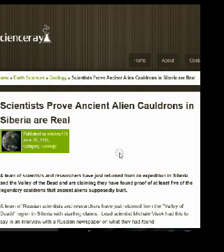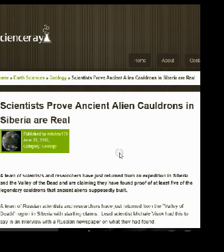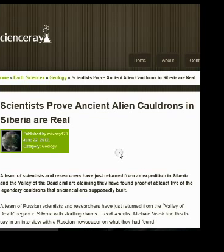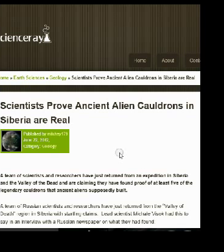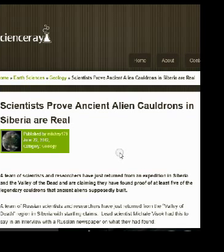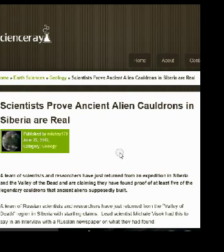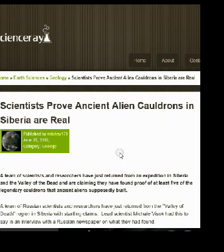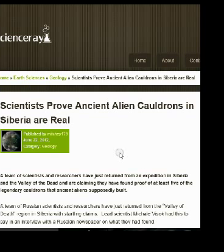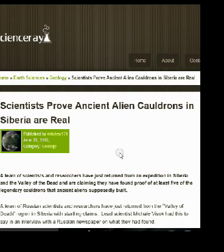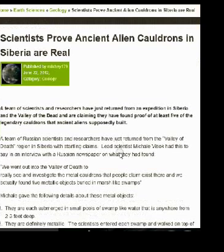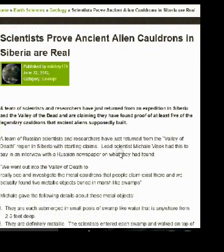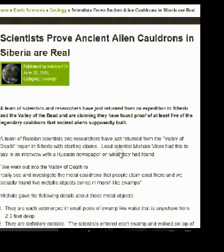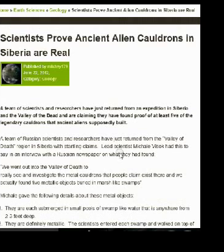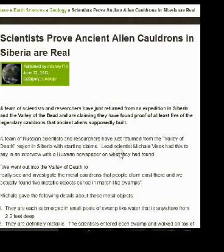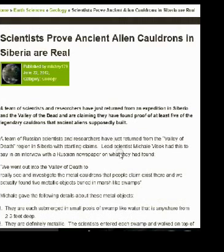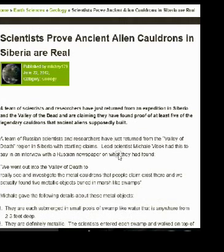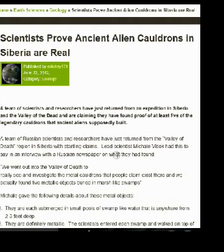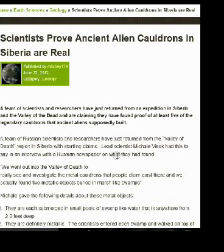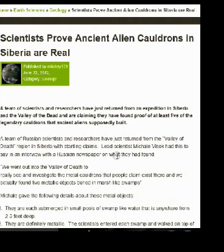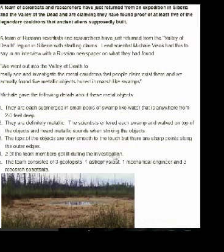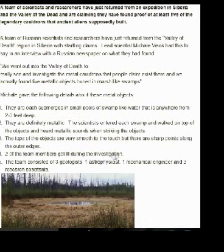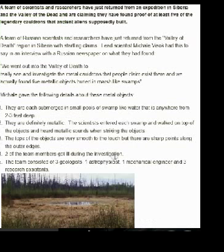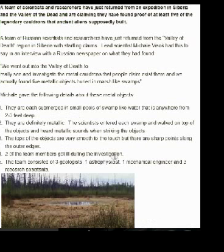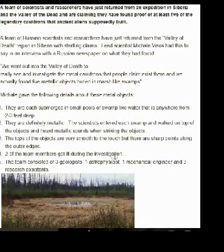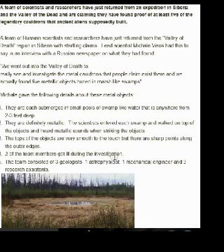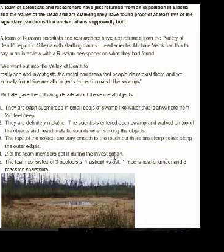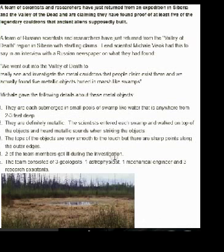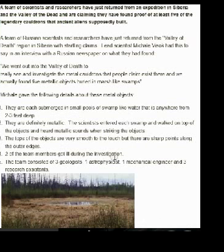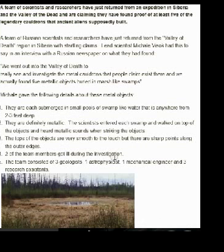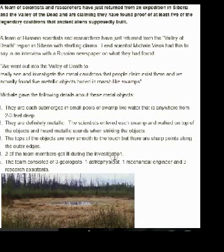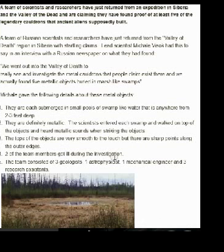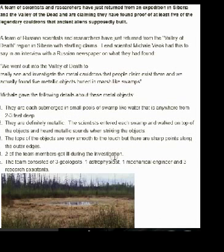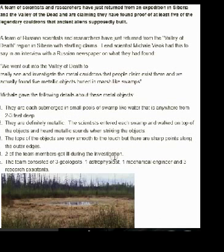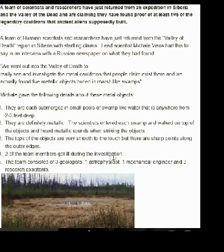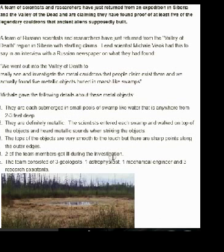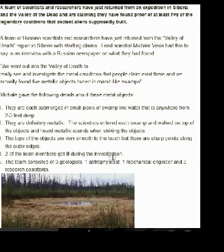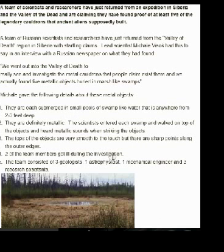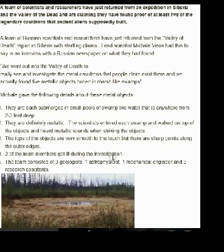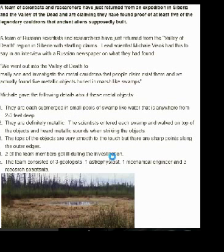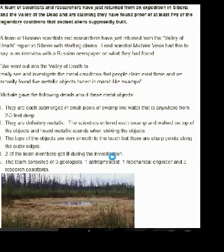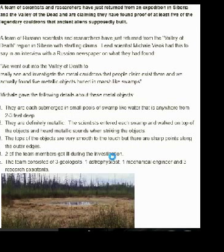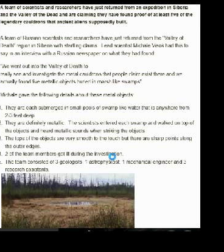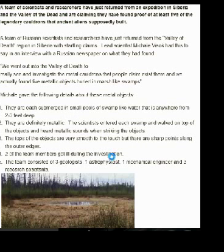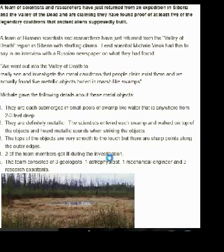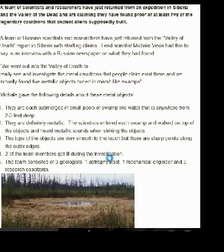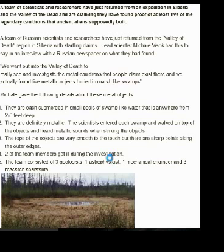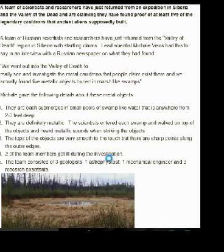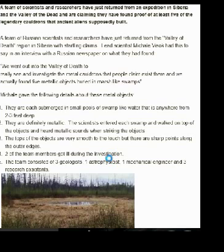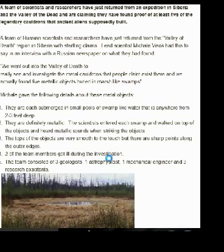in the burial chamber. A very high quality work on the top, and then where the actual tomb is,